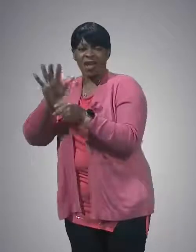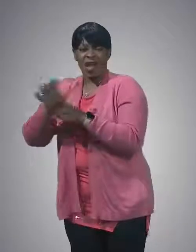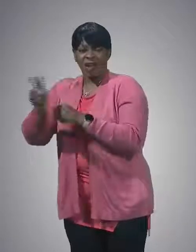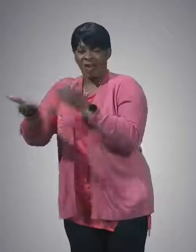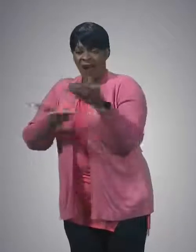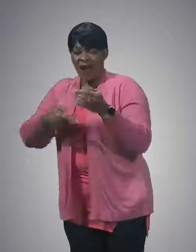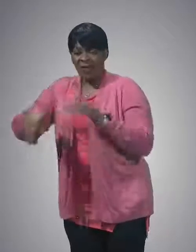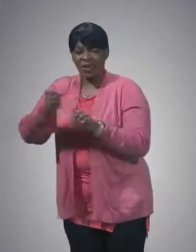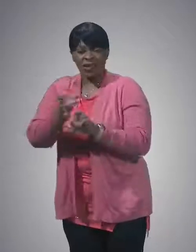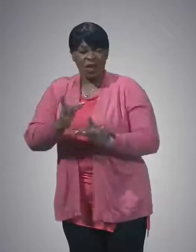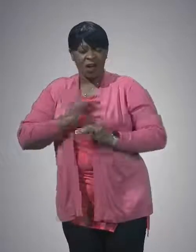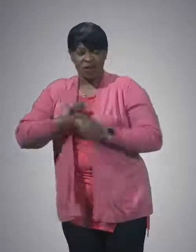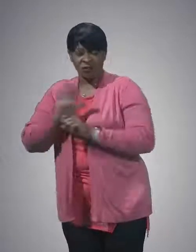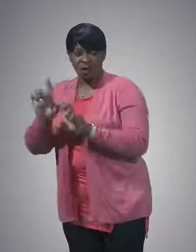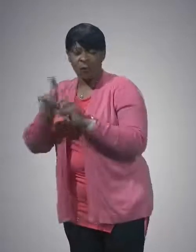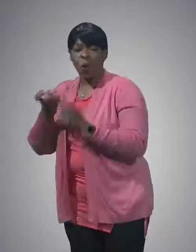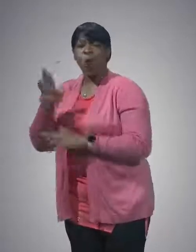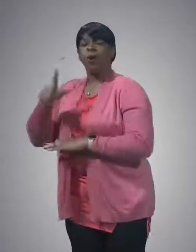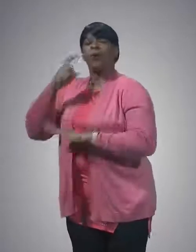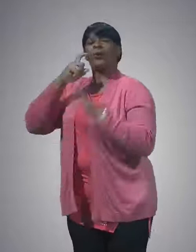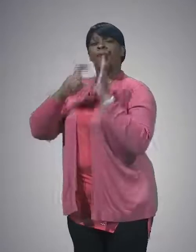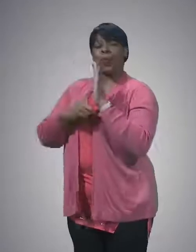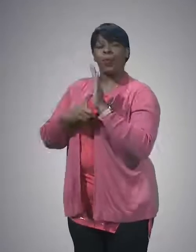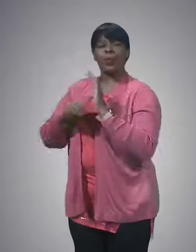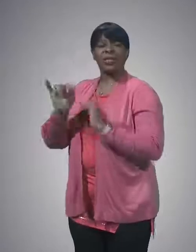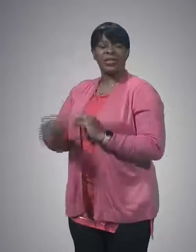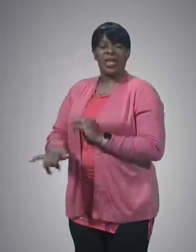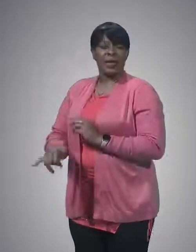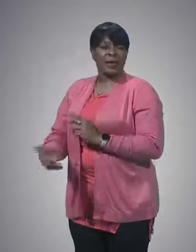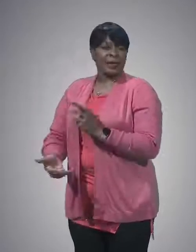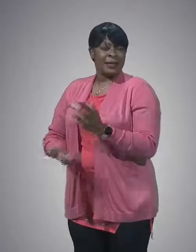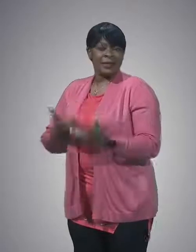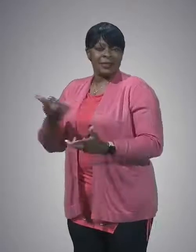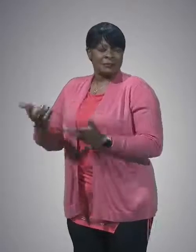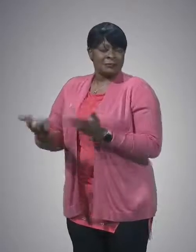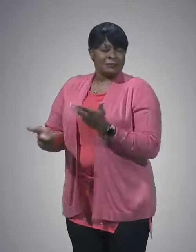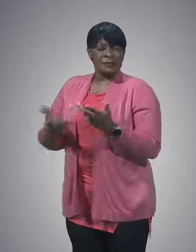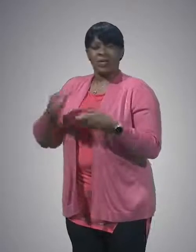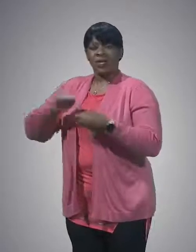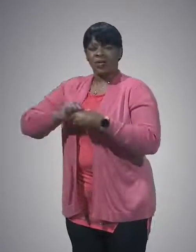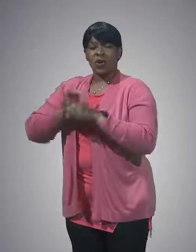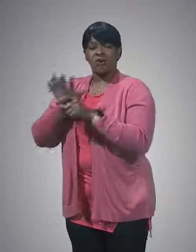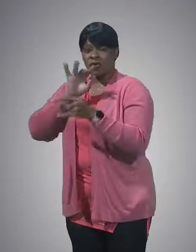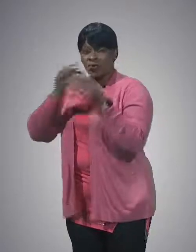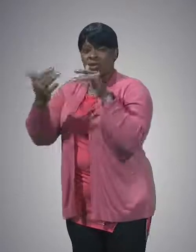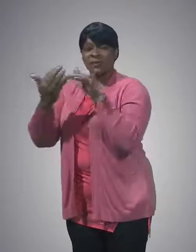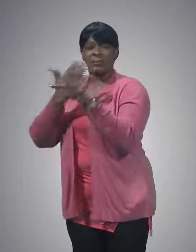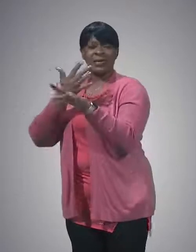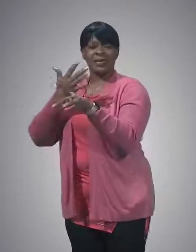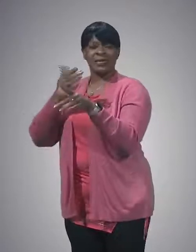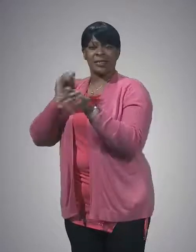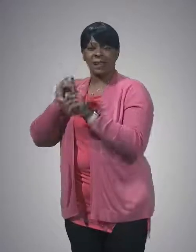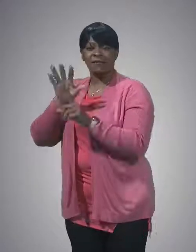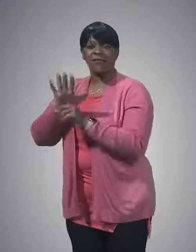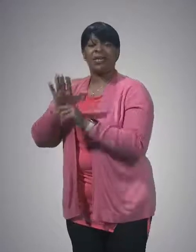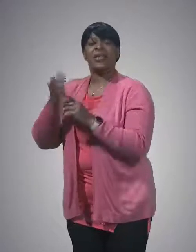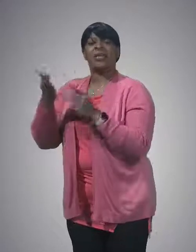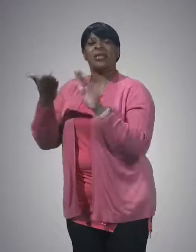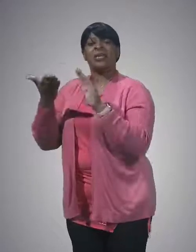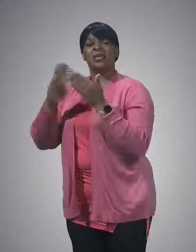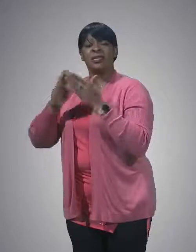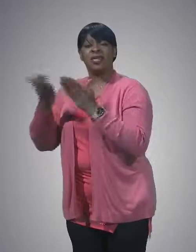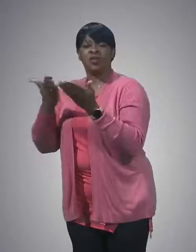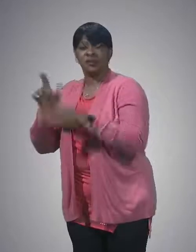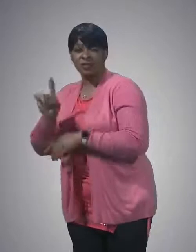already in those departments, or if you've already seen any sort of COVID transmission affect the city services.